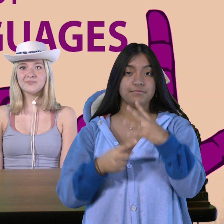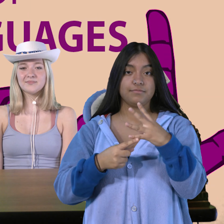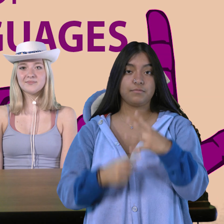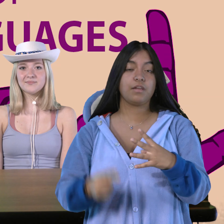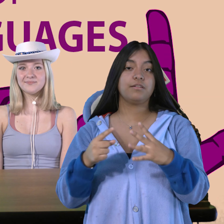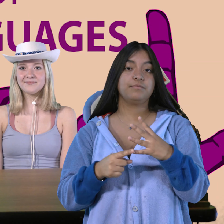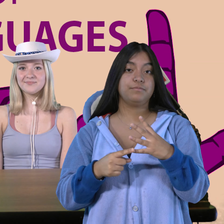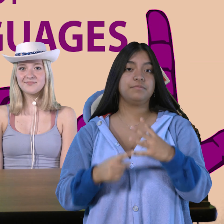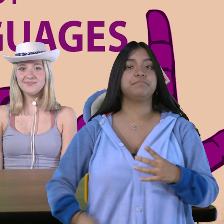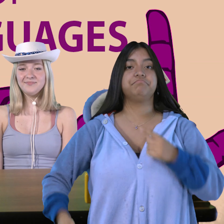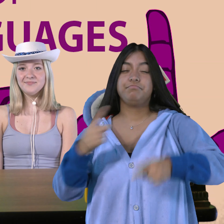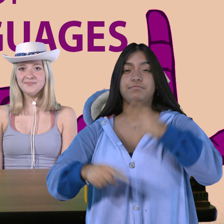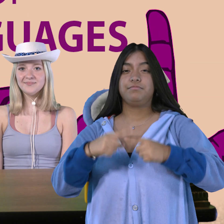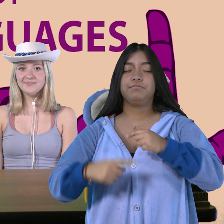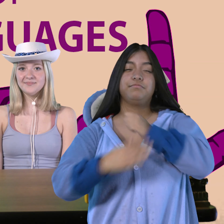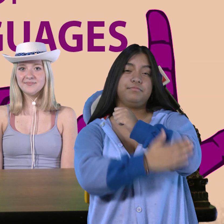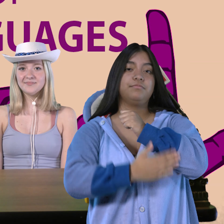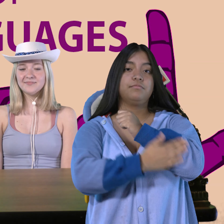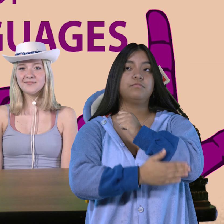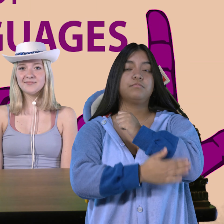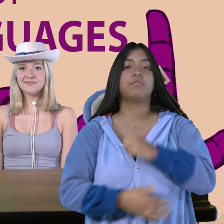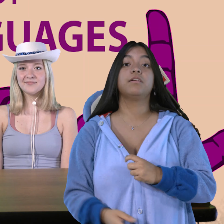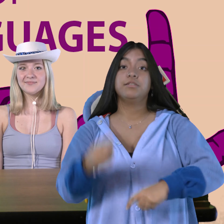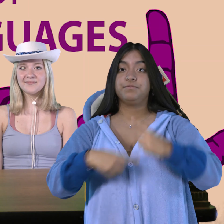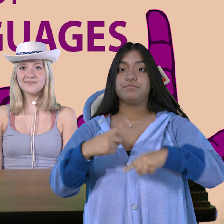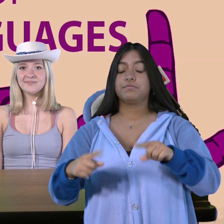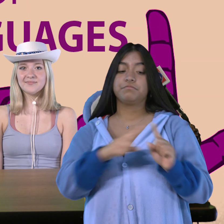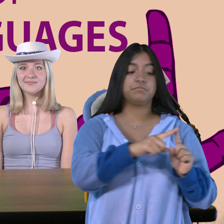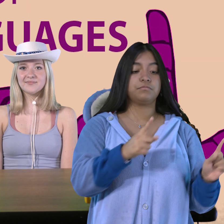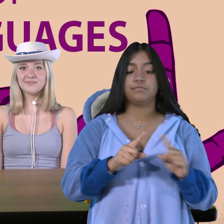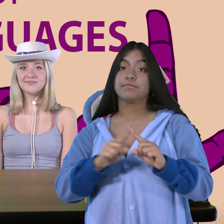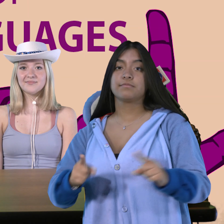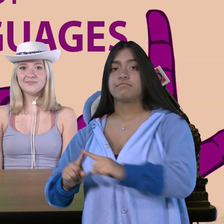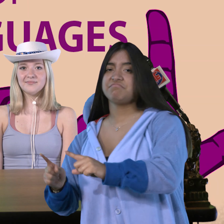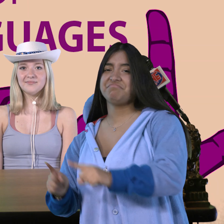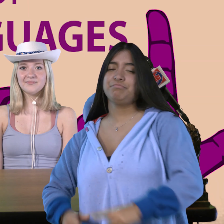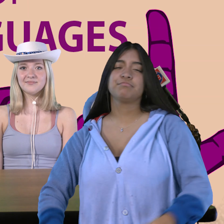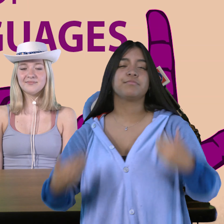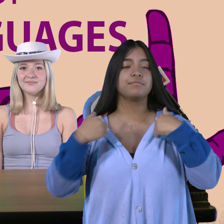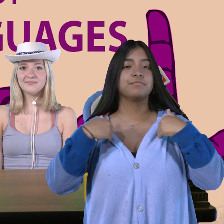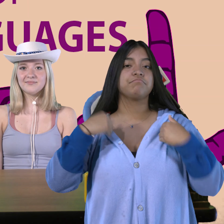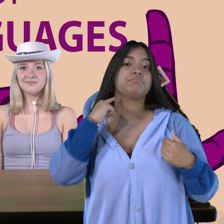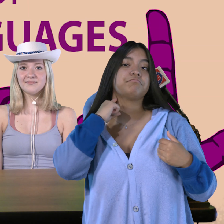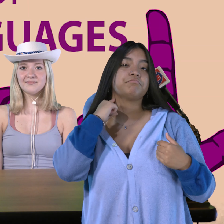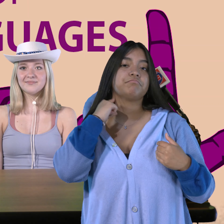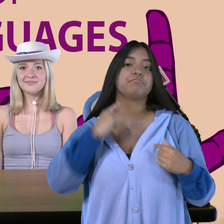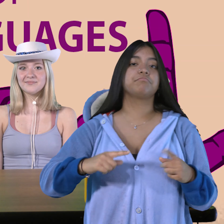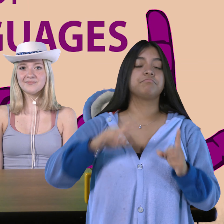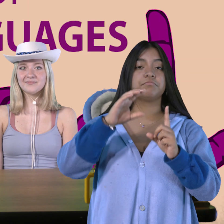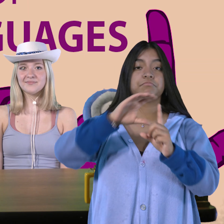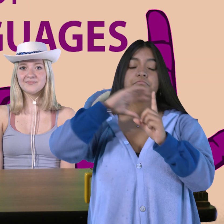is the fourth most popular language in the world. Sign language varies from country to country. Most of the countries have their own